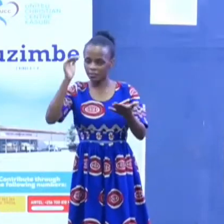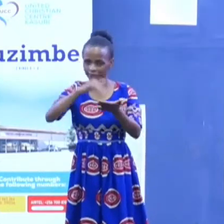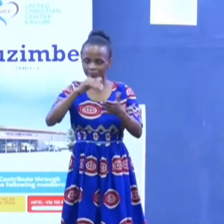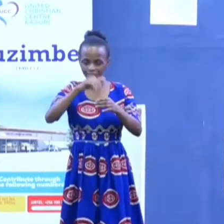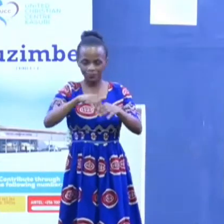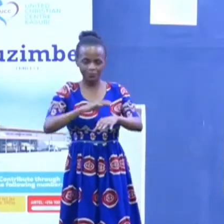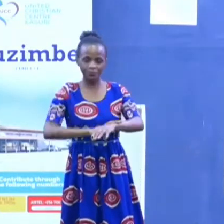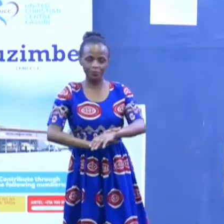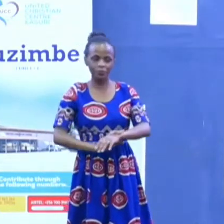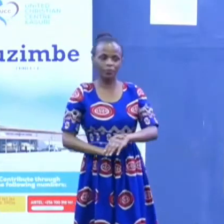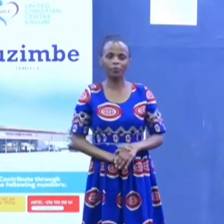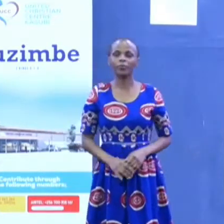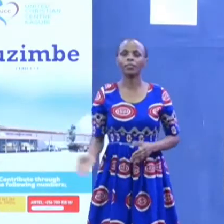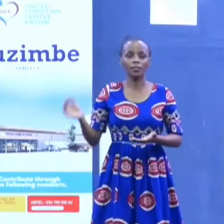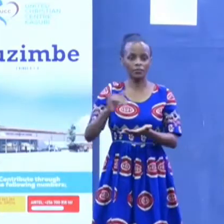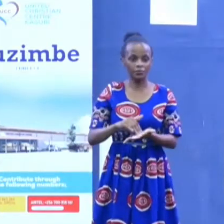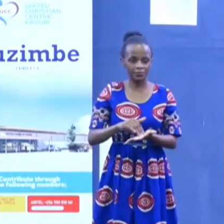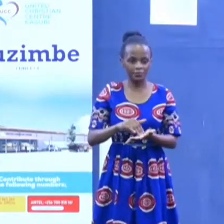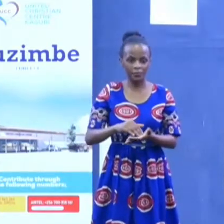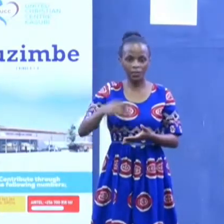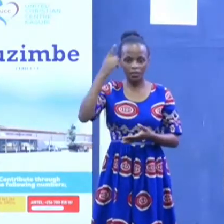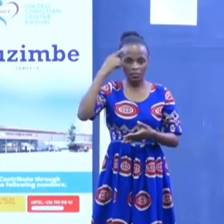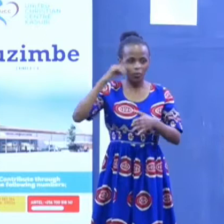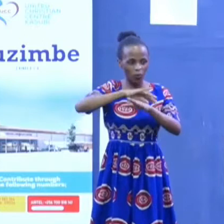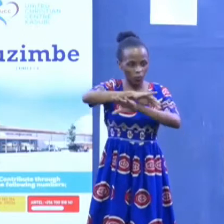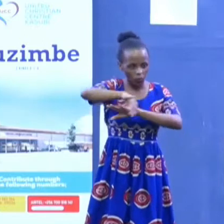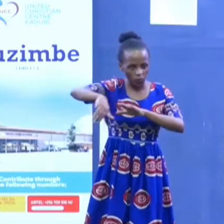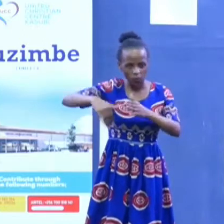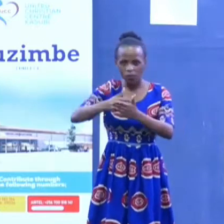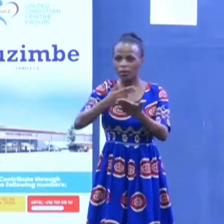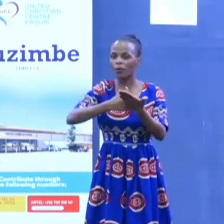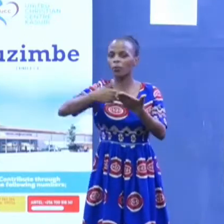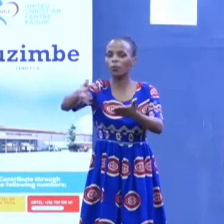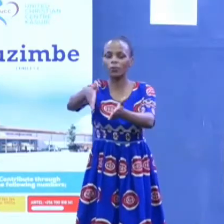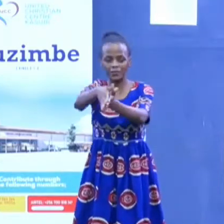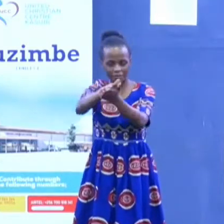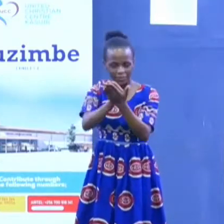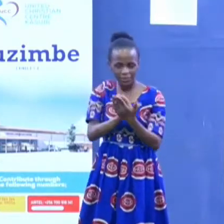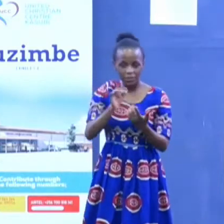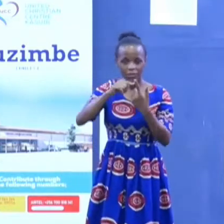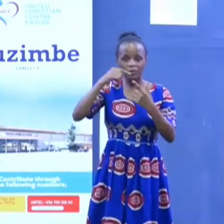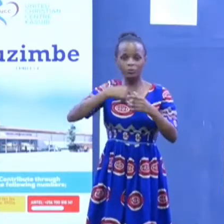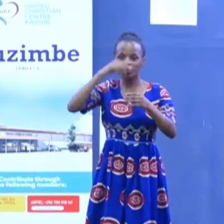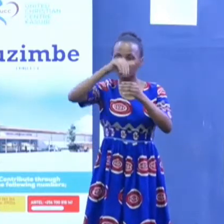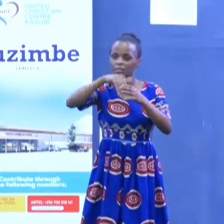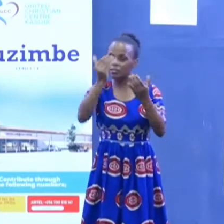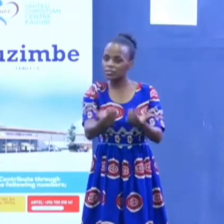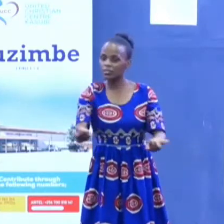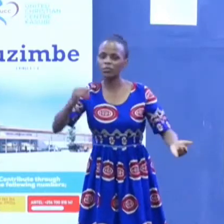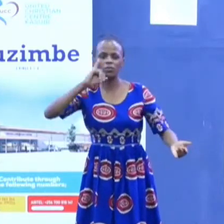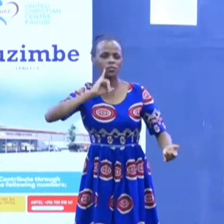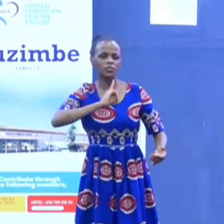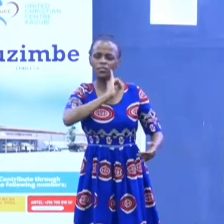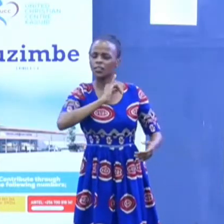verse 18. Verse 16, for they are only given to me from among the children of Israel. I have taken them